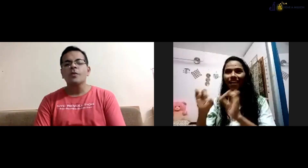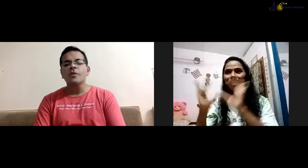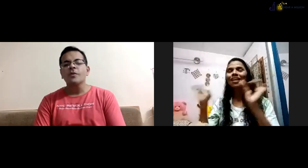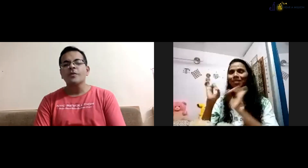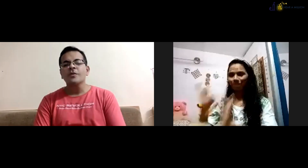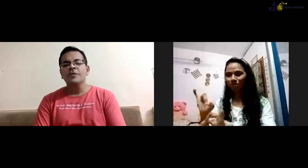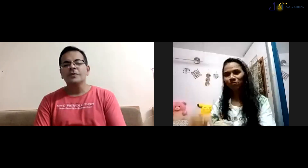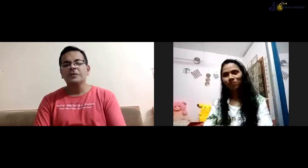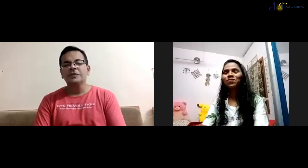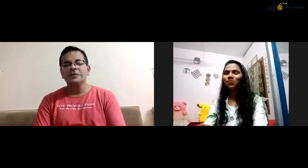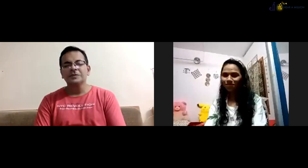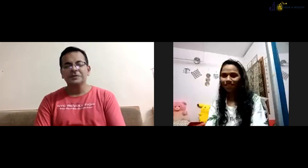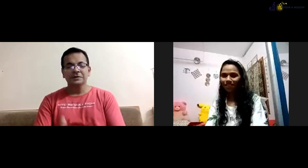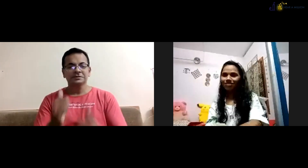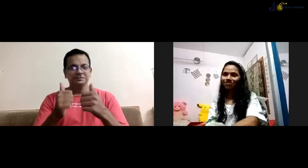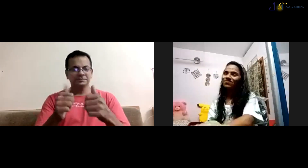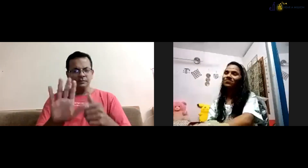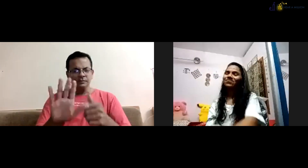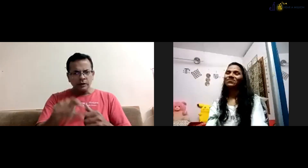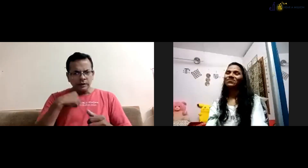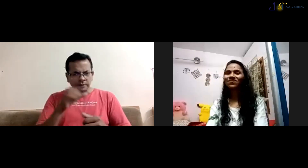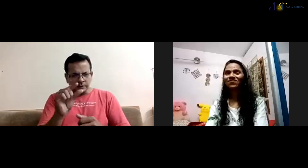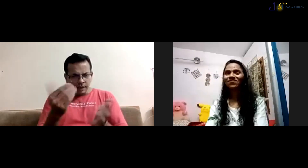deaf people were studying. So that's how I grew up.